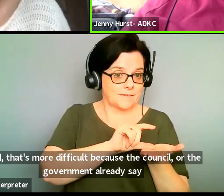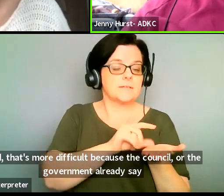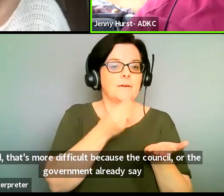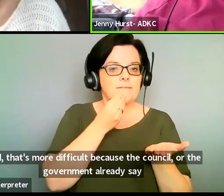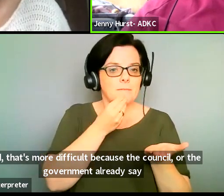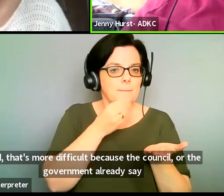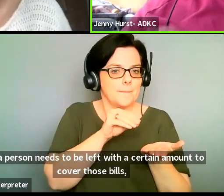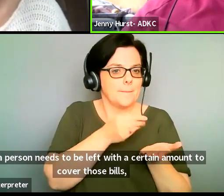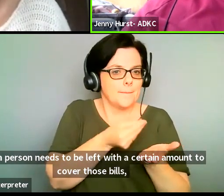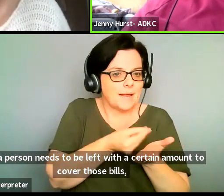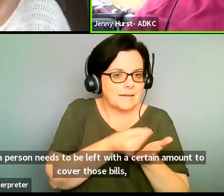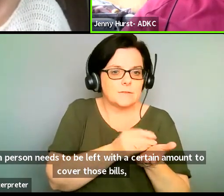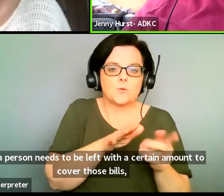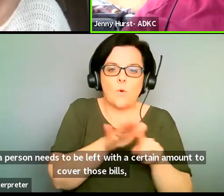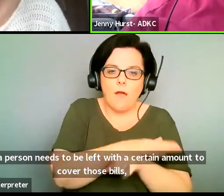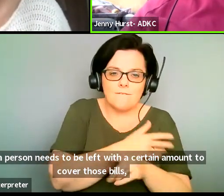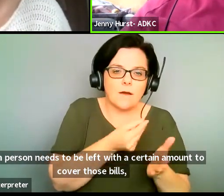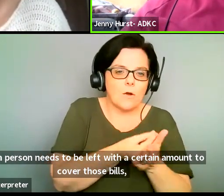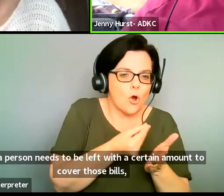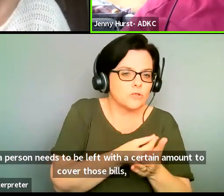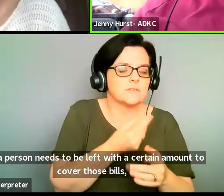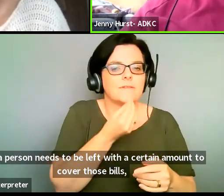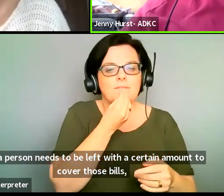the activities, the clothes,